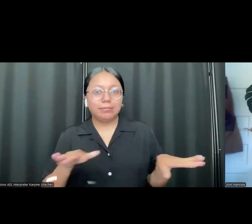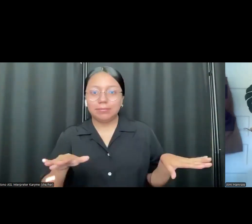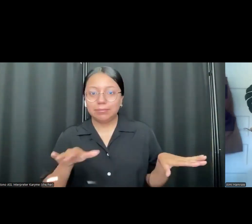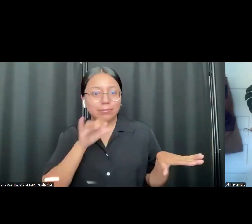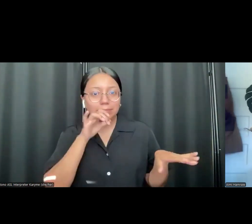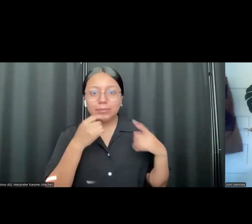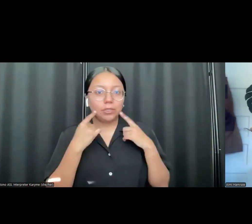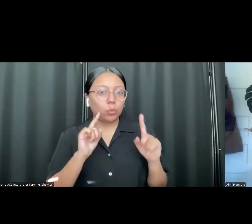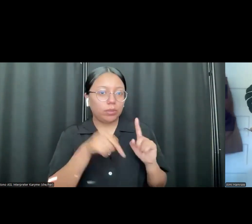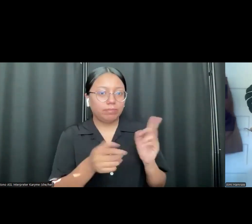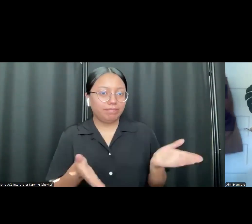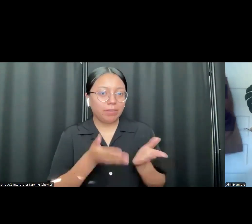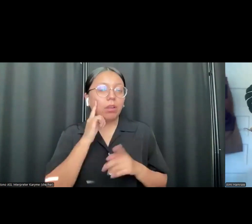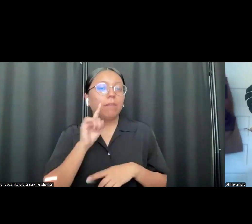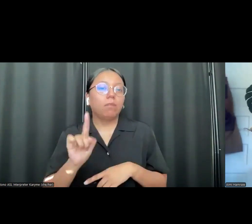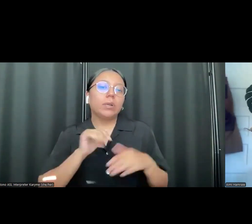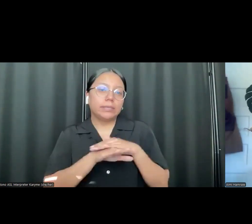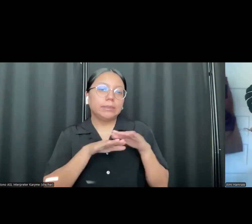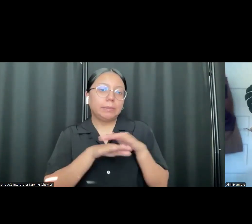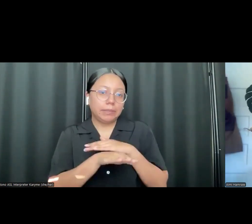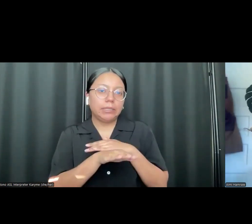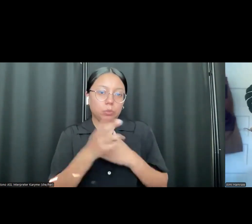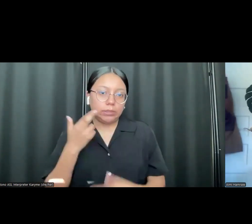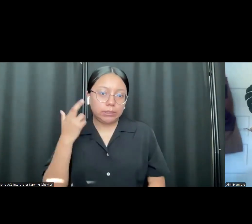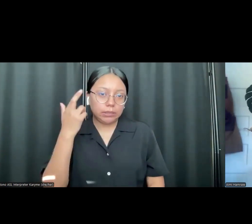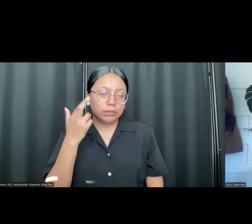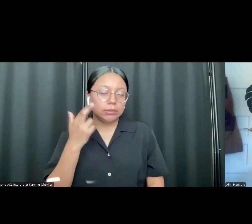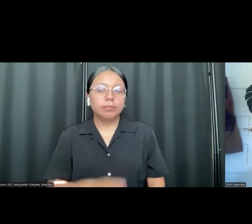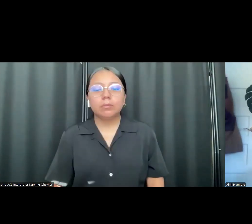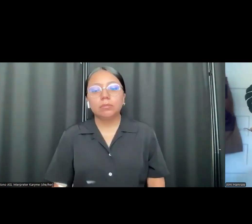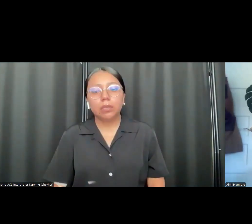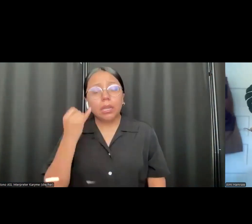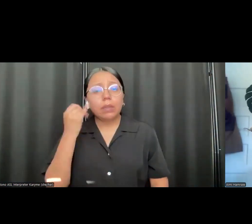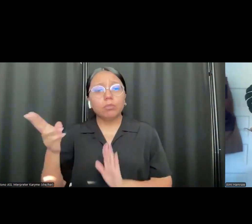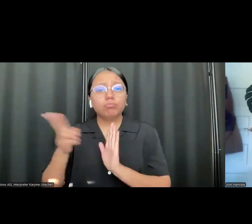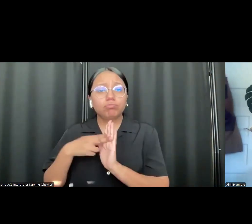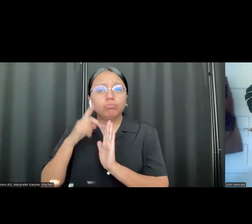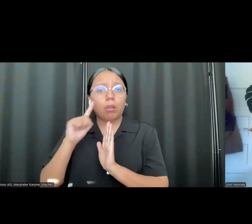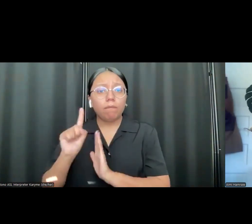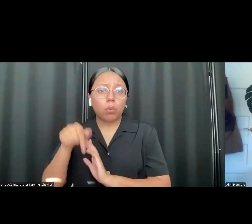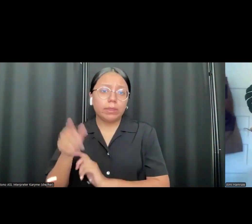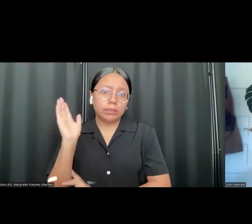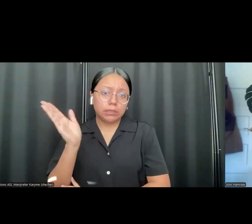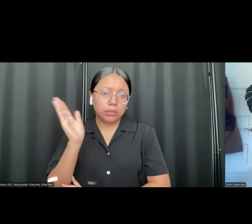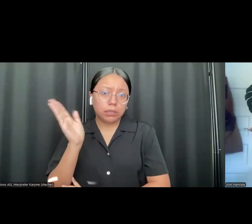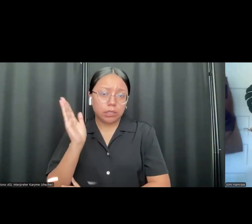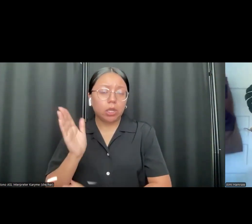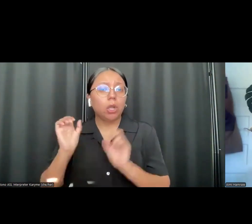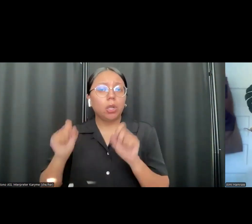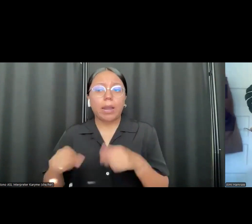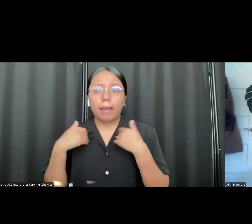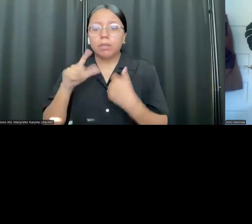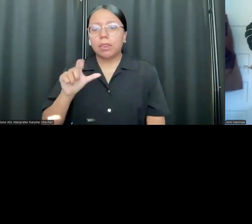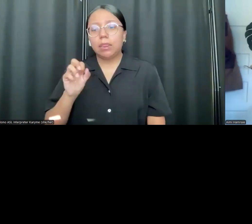accessibility reasons, but if you registered for the talk, you should have a link to Discord, and we will share that link again